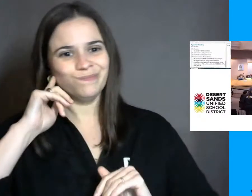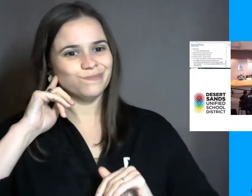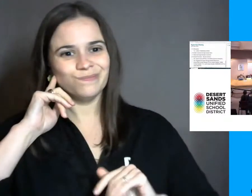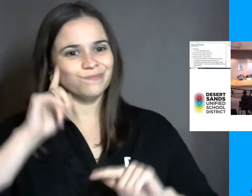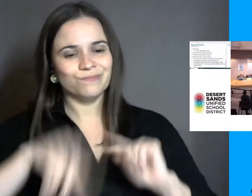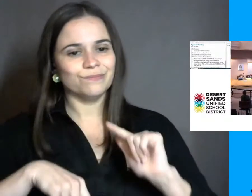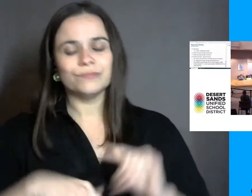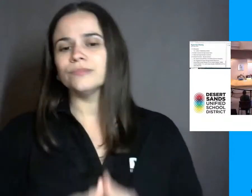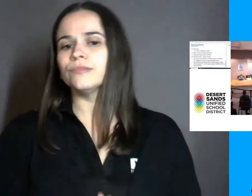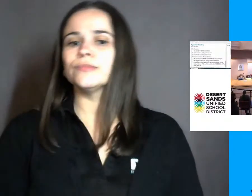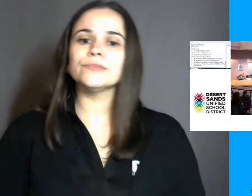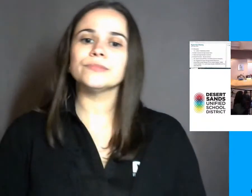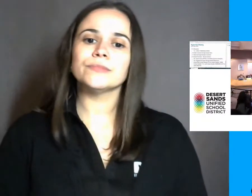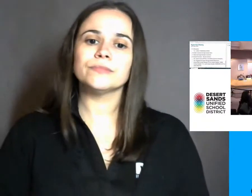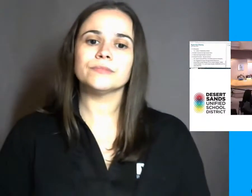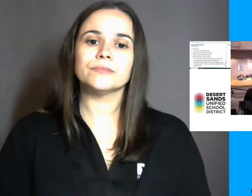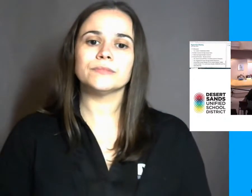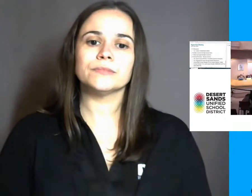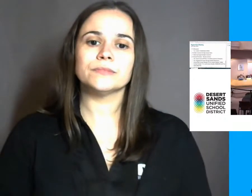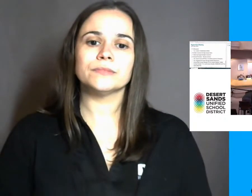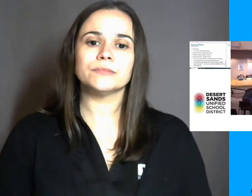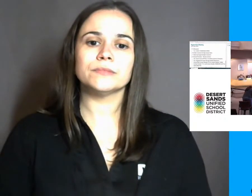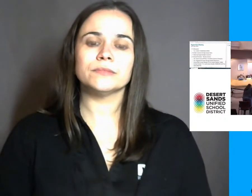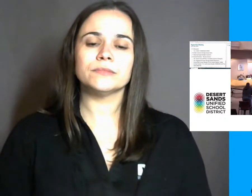any comments?